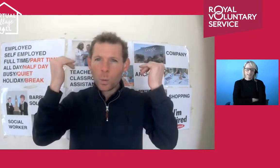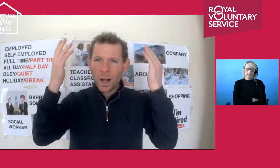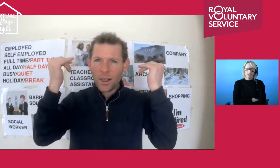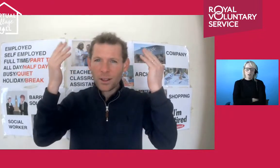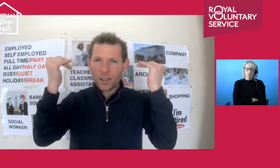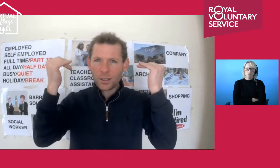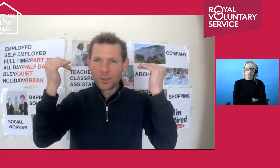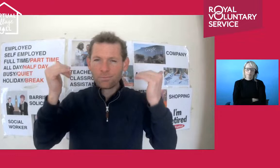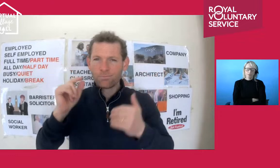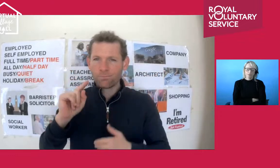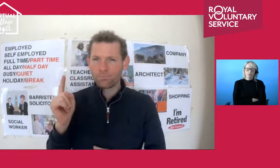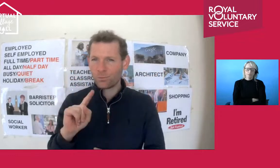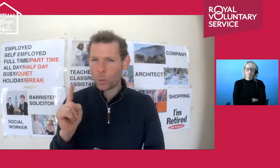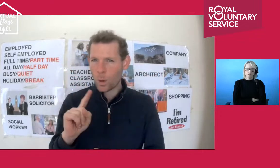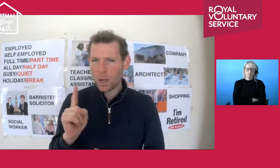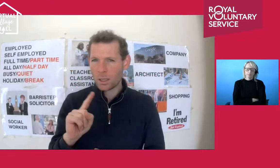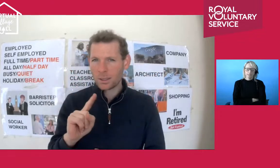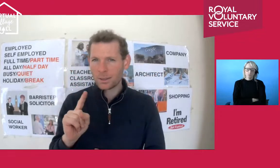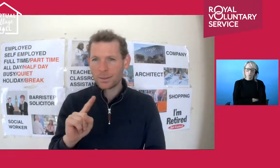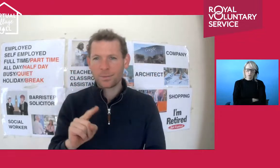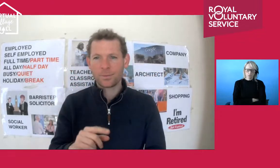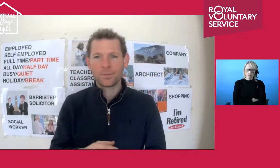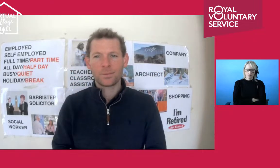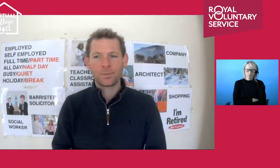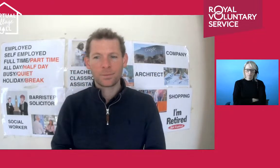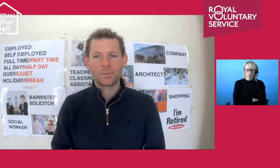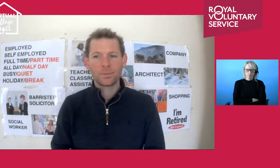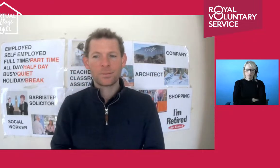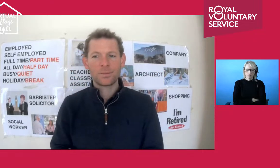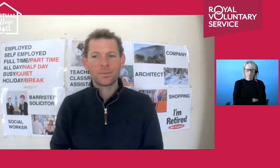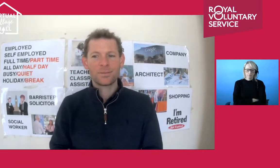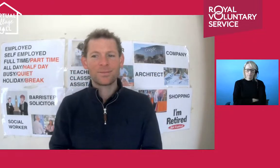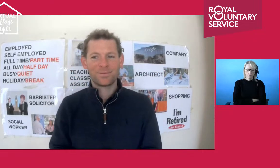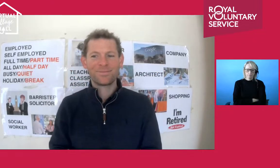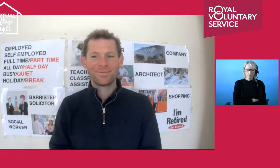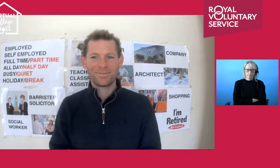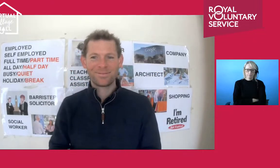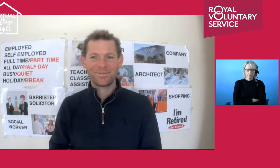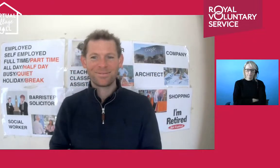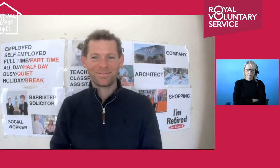Today, the weather is what?